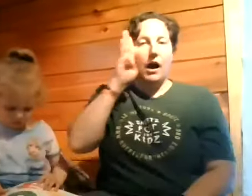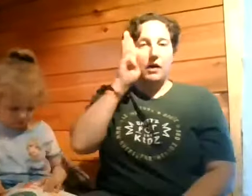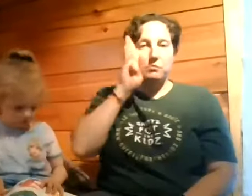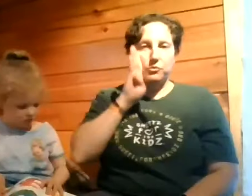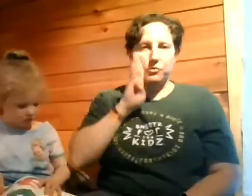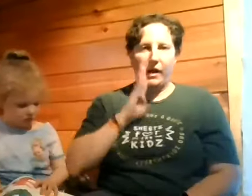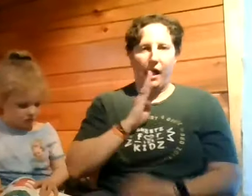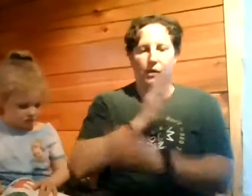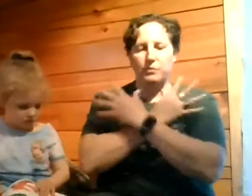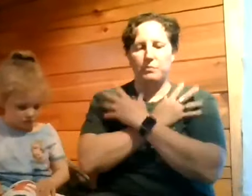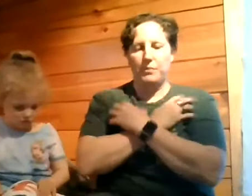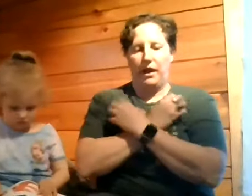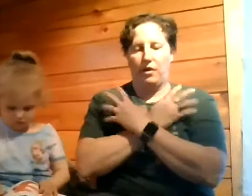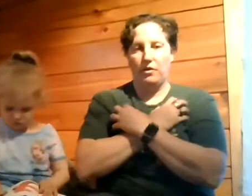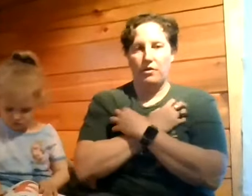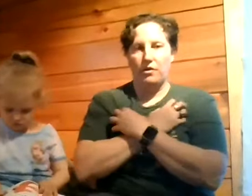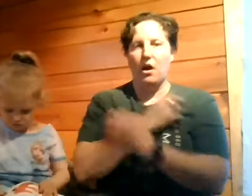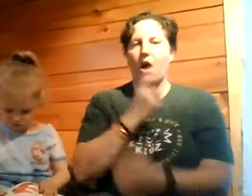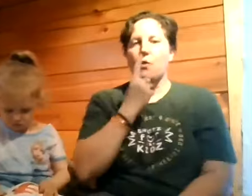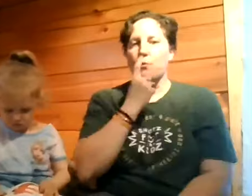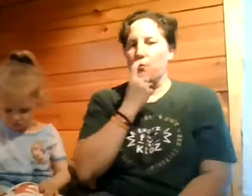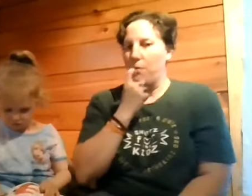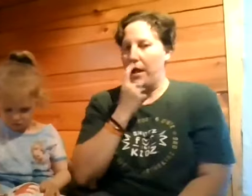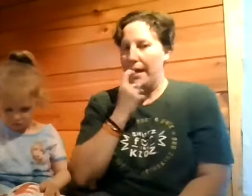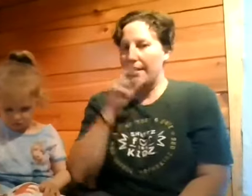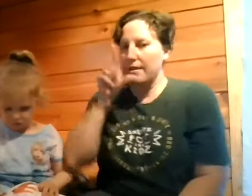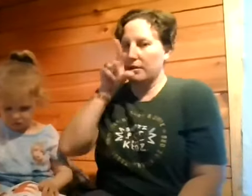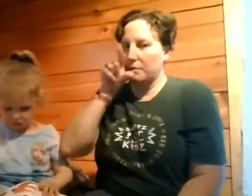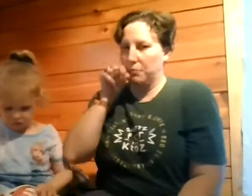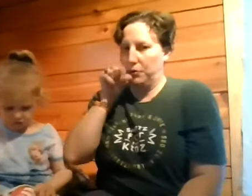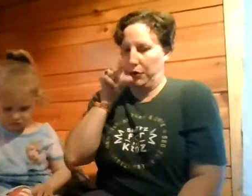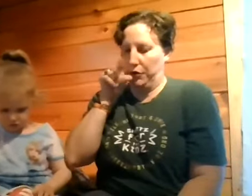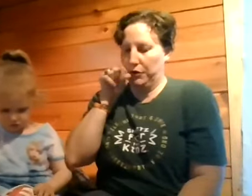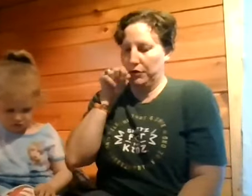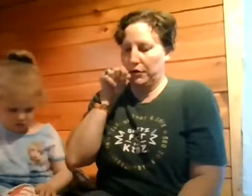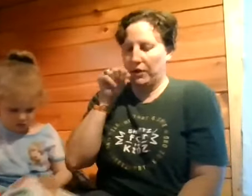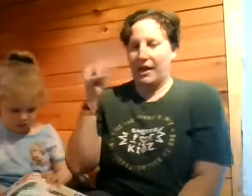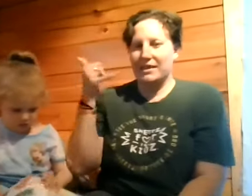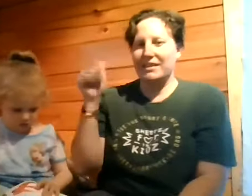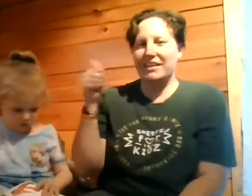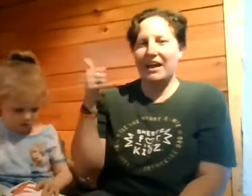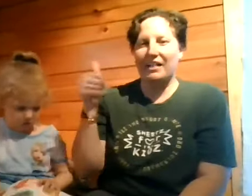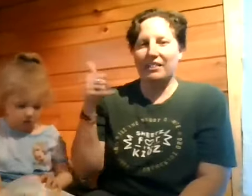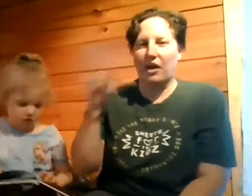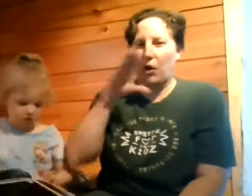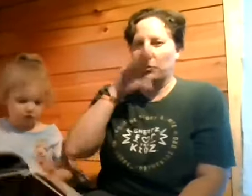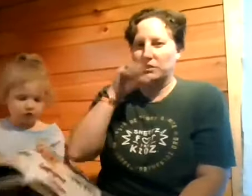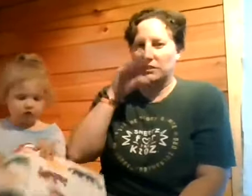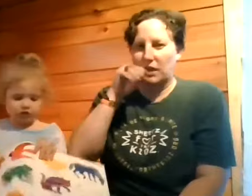a brown bear, red bird, yellow duck,